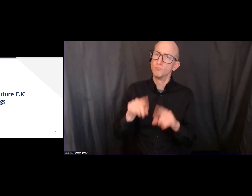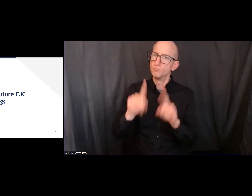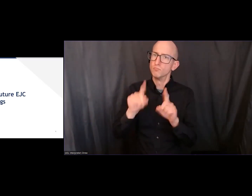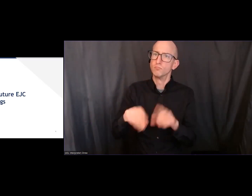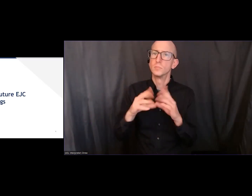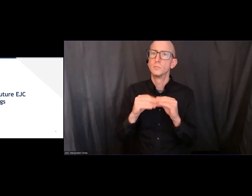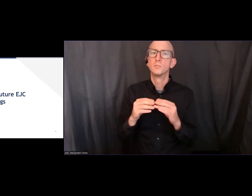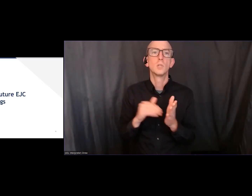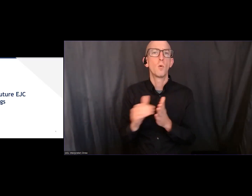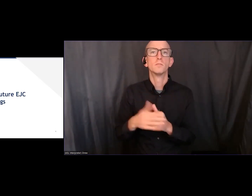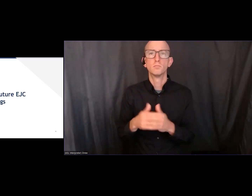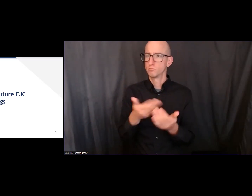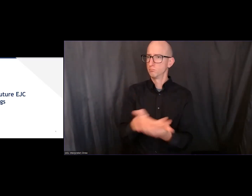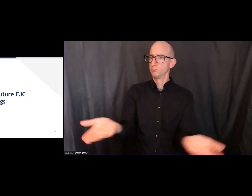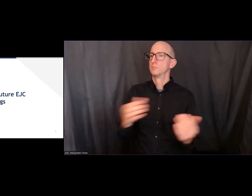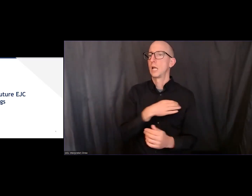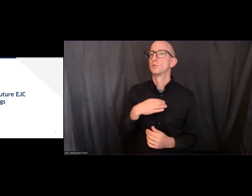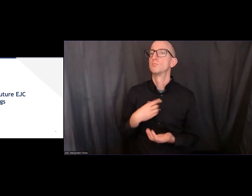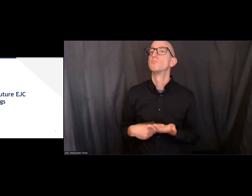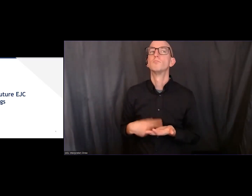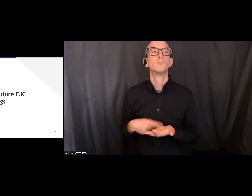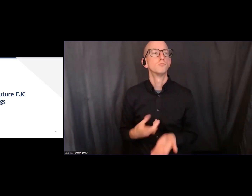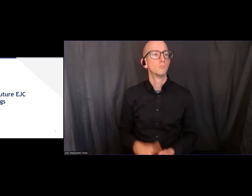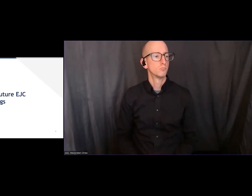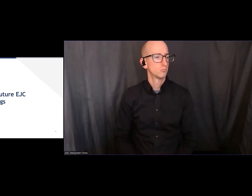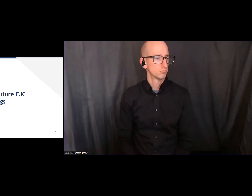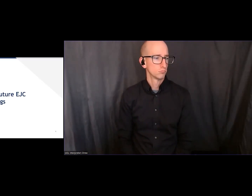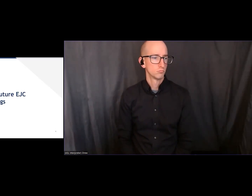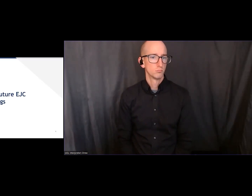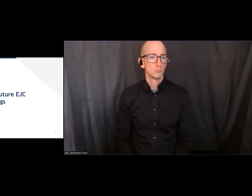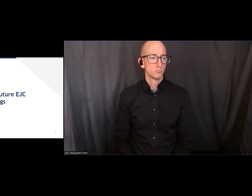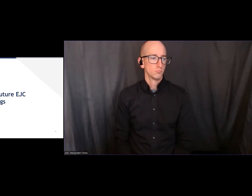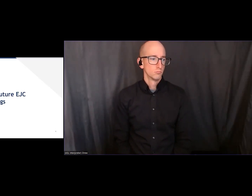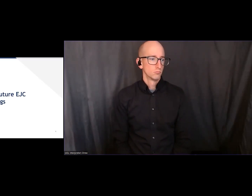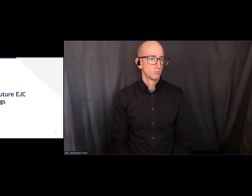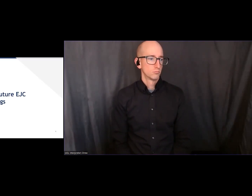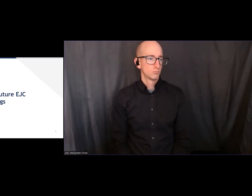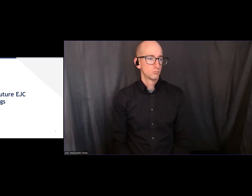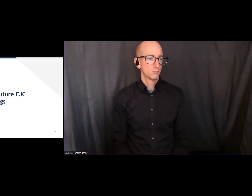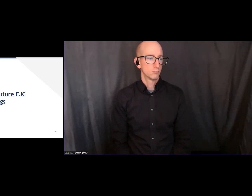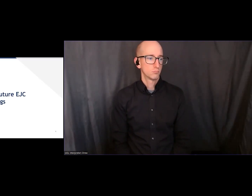And I'll open it up to the council if folks want to chime in.